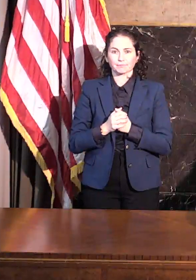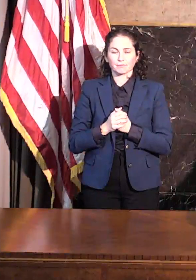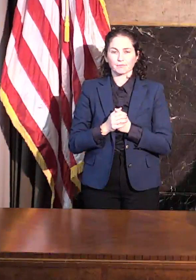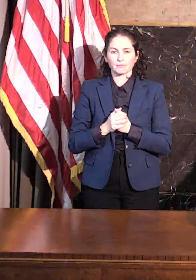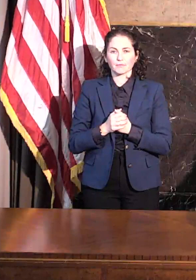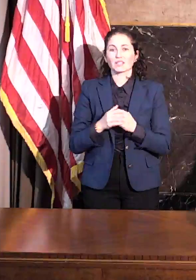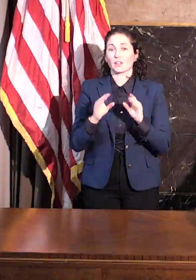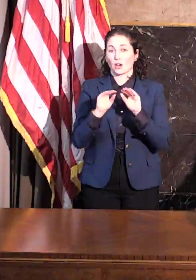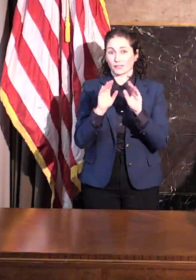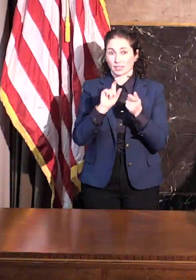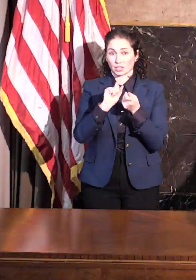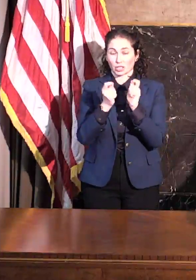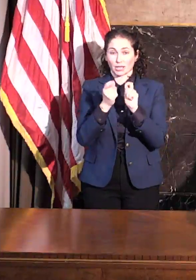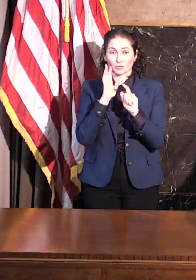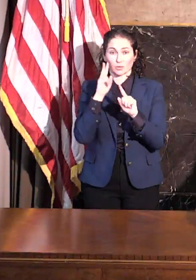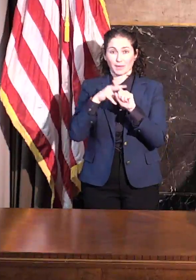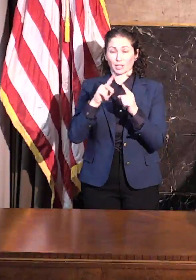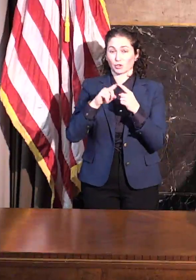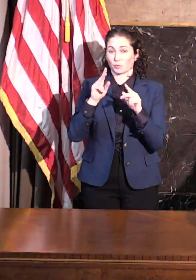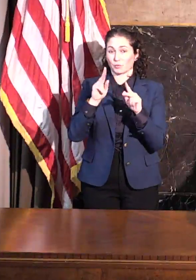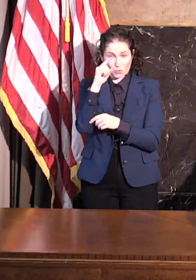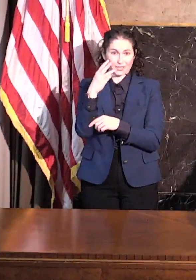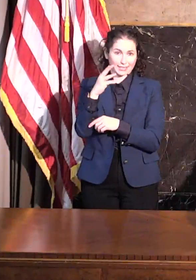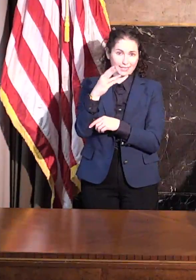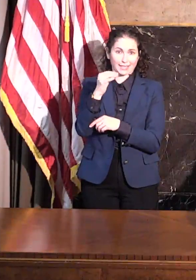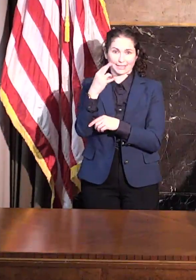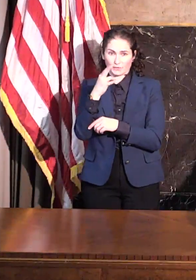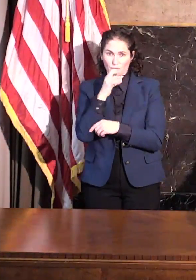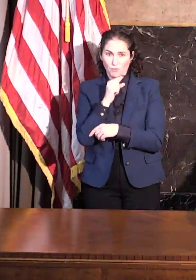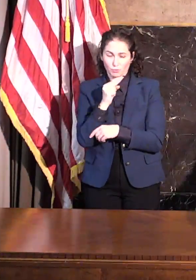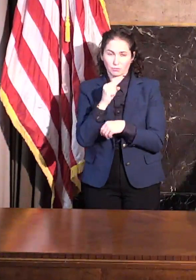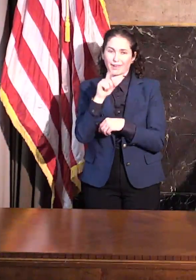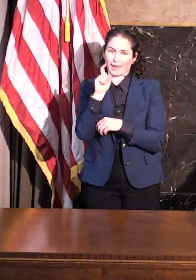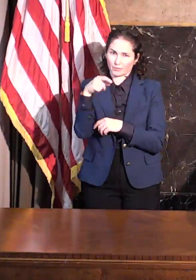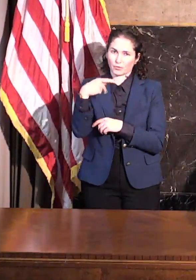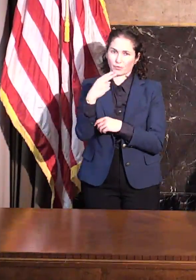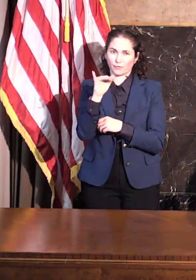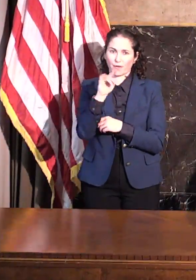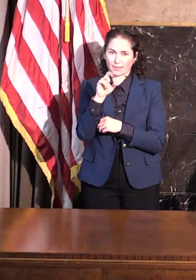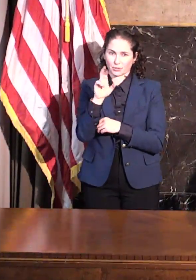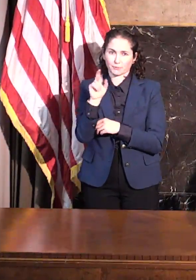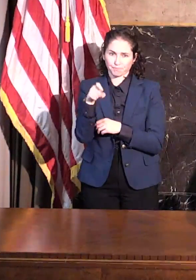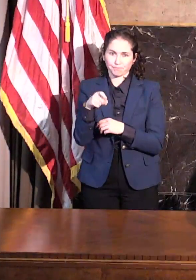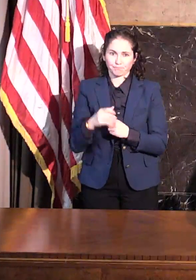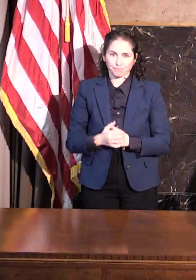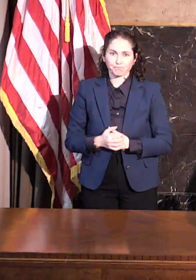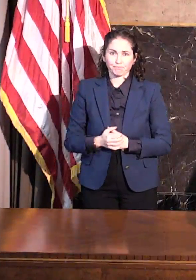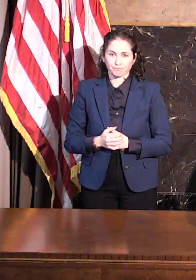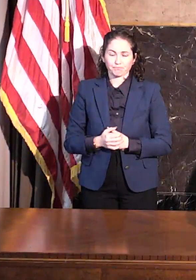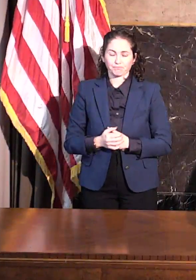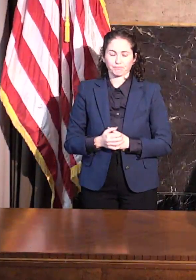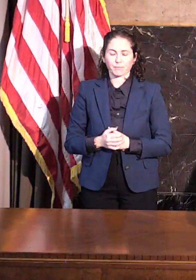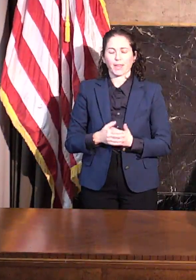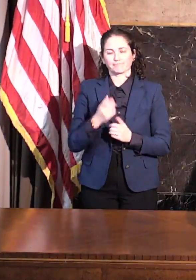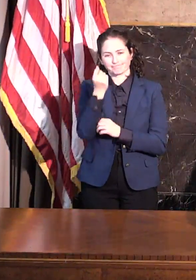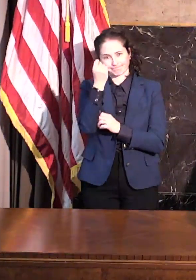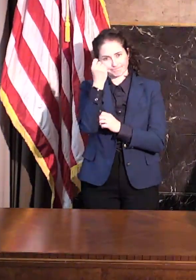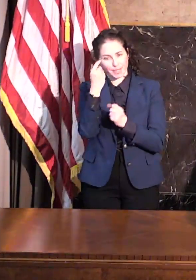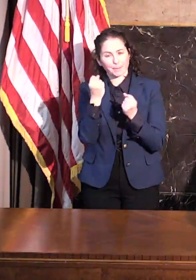that evidences the fact that they work in these occupations that make them